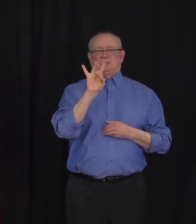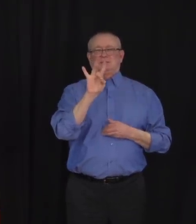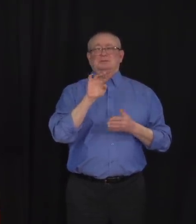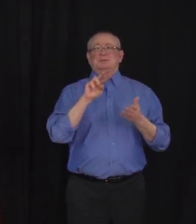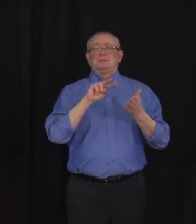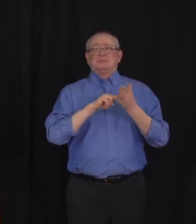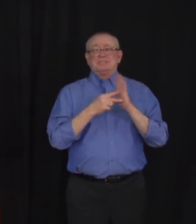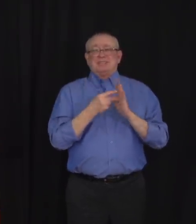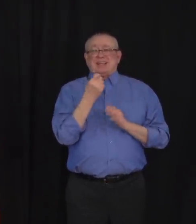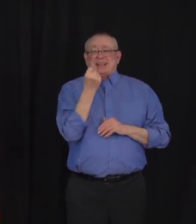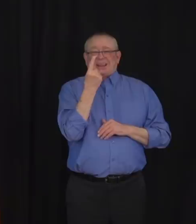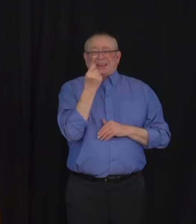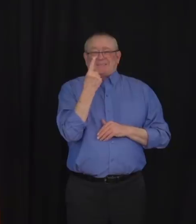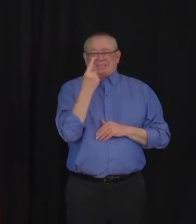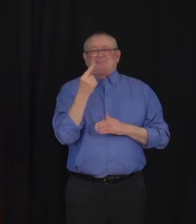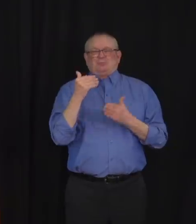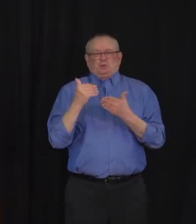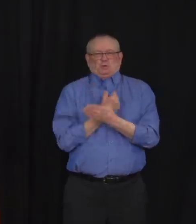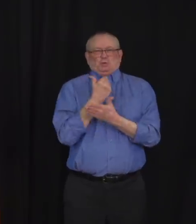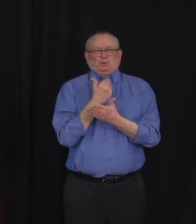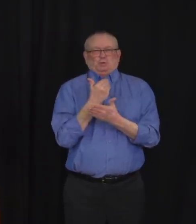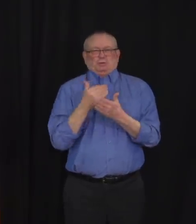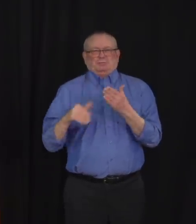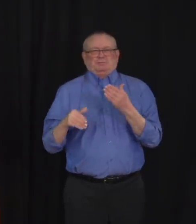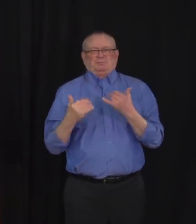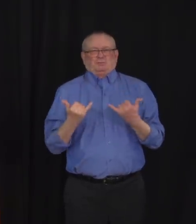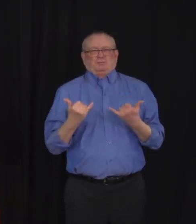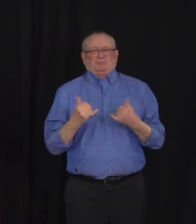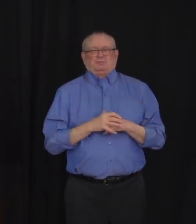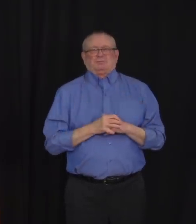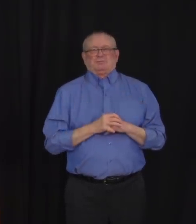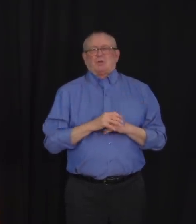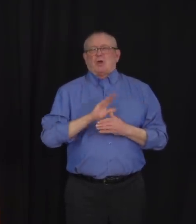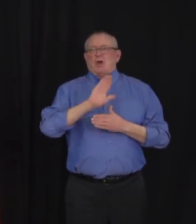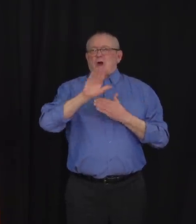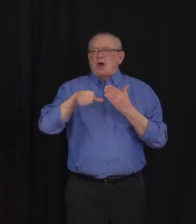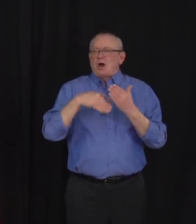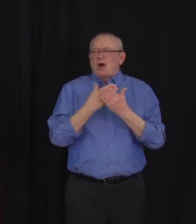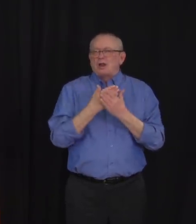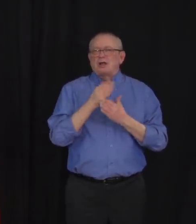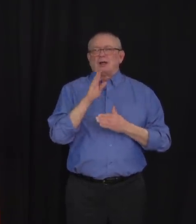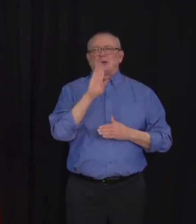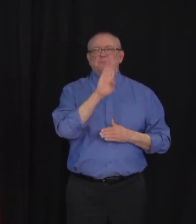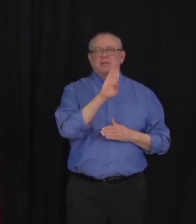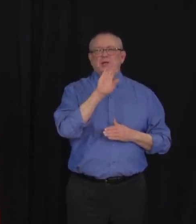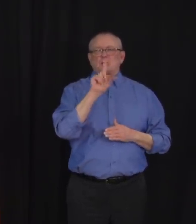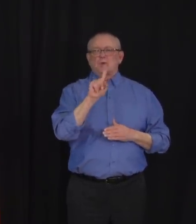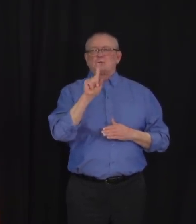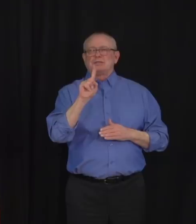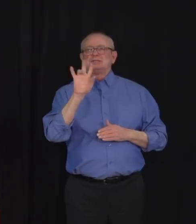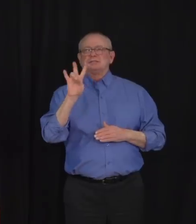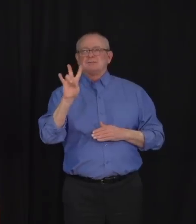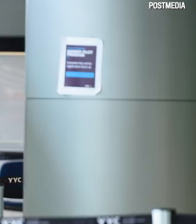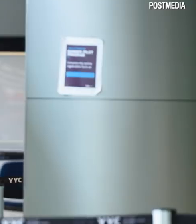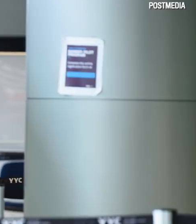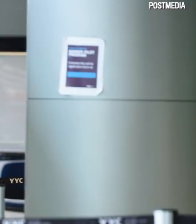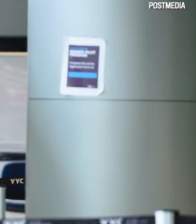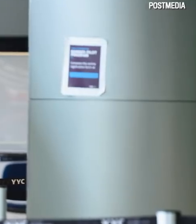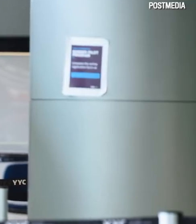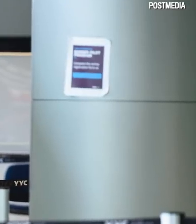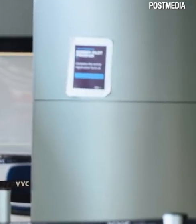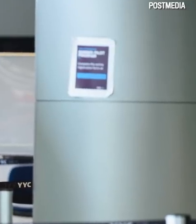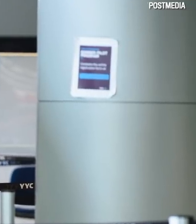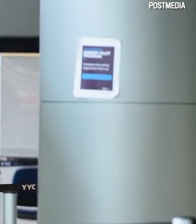variant cases yesterday, all of which are B117, or the strain first identified in the UK, 7 of